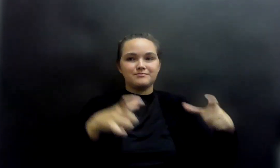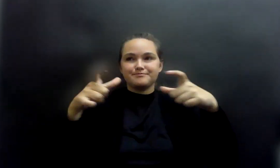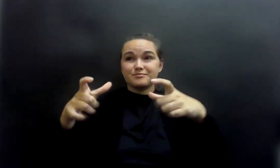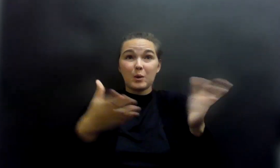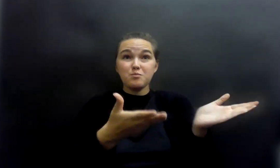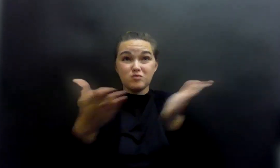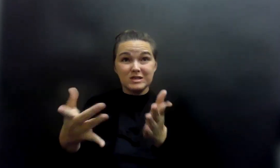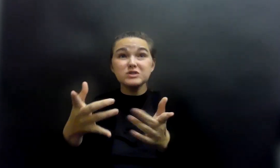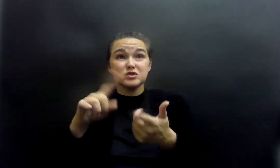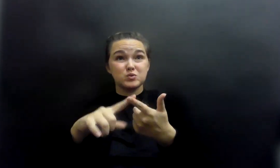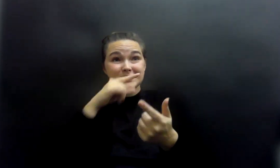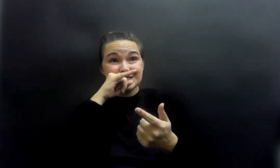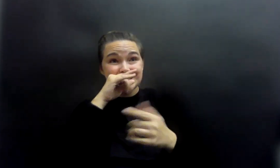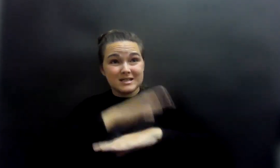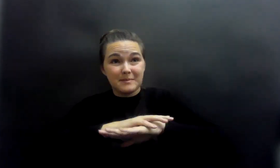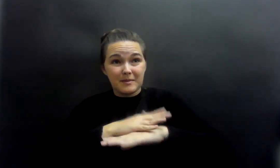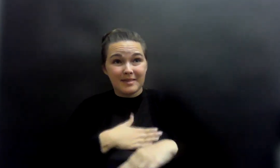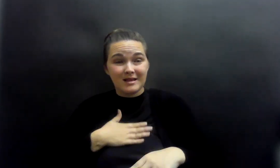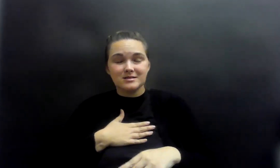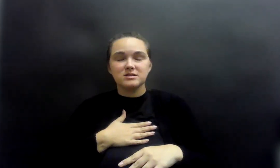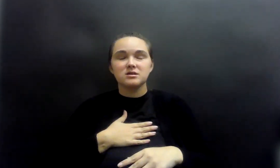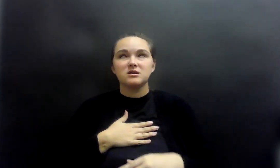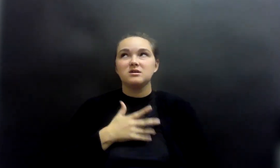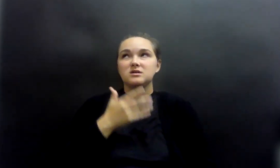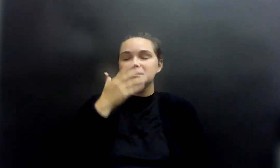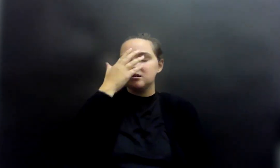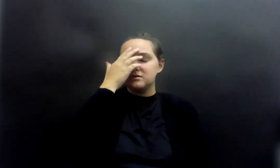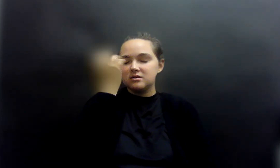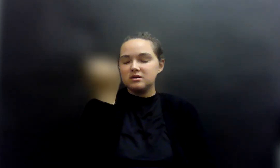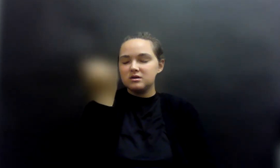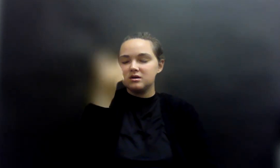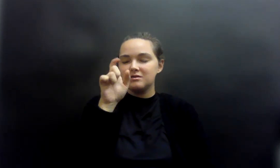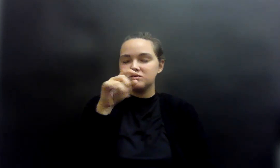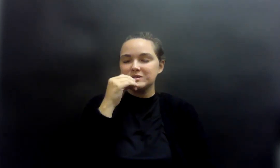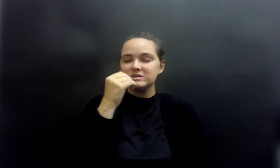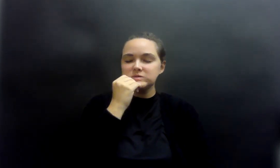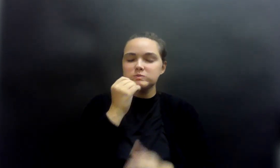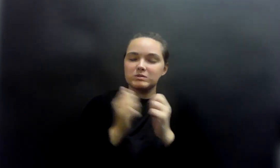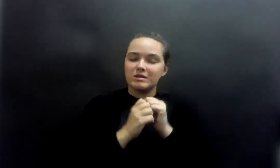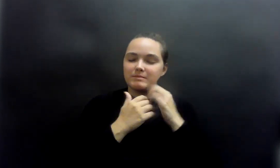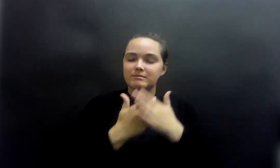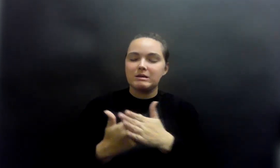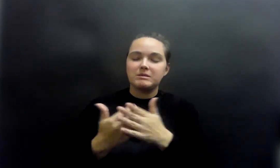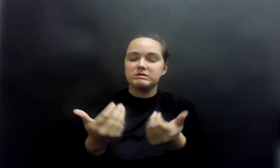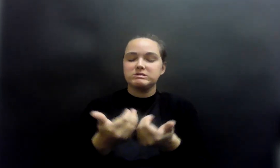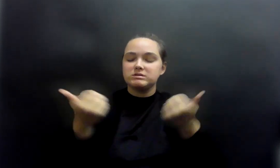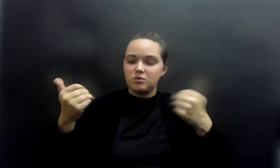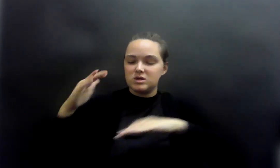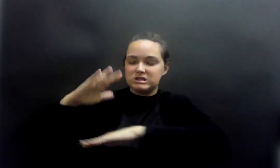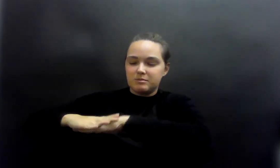table. He'd forgotten that he would be eating with the babies, separate from the adults. He hoped the kids